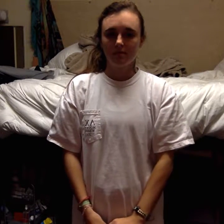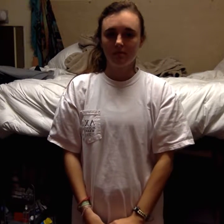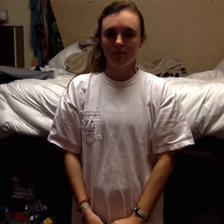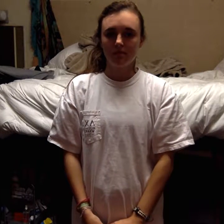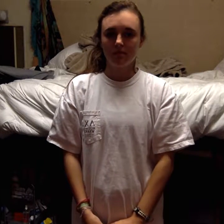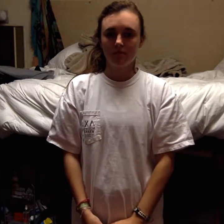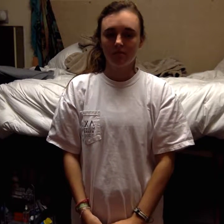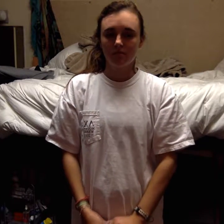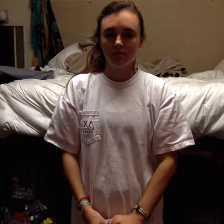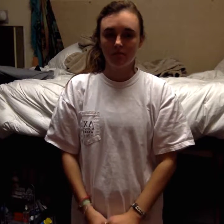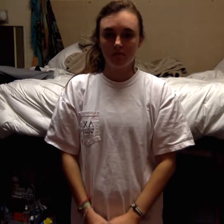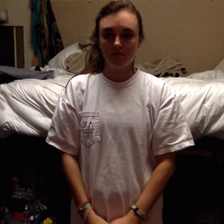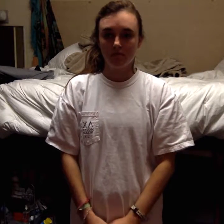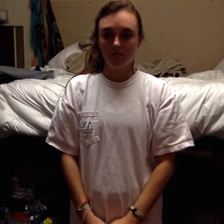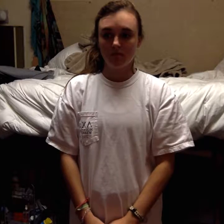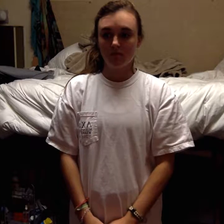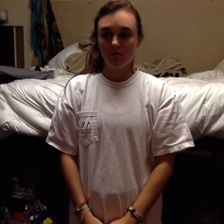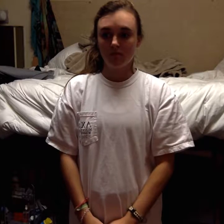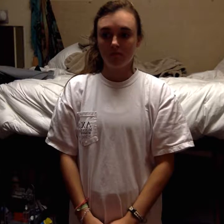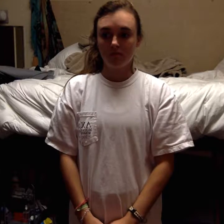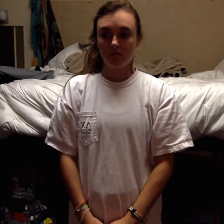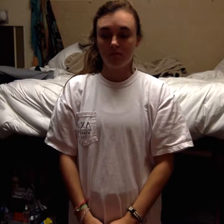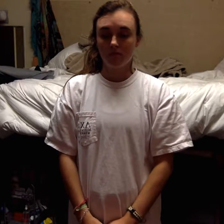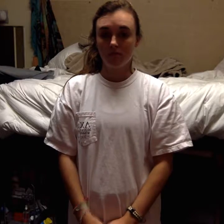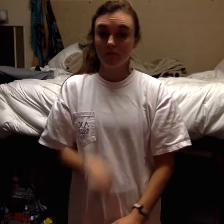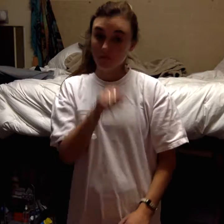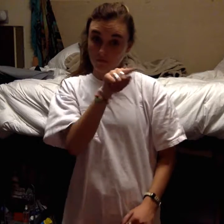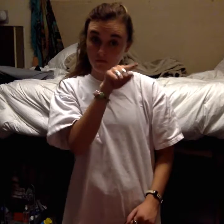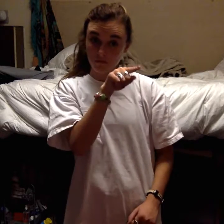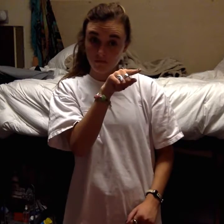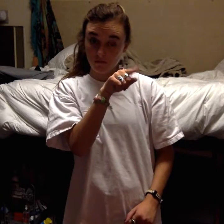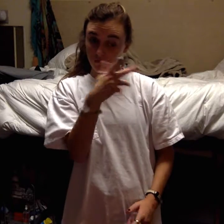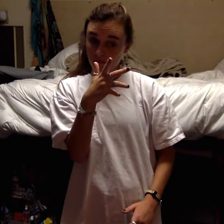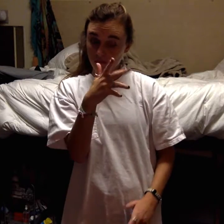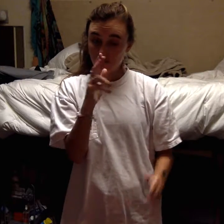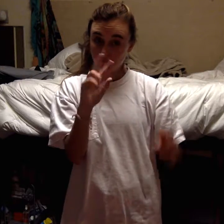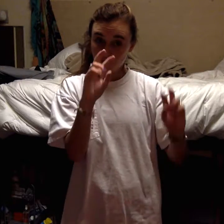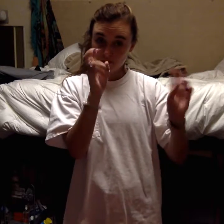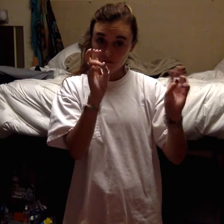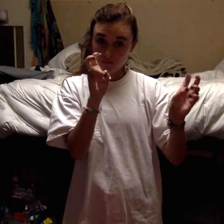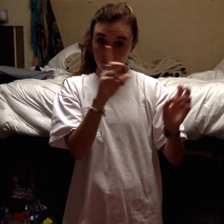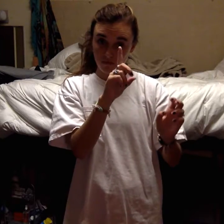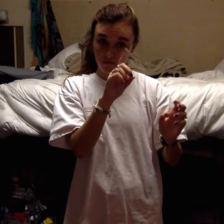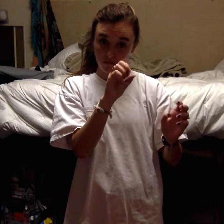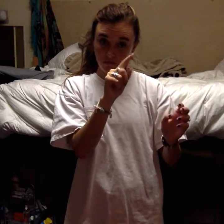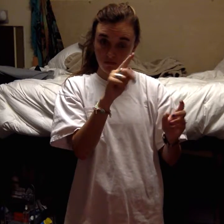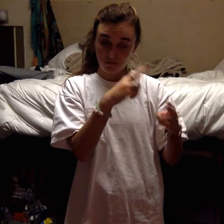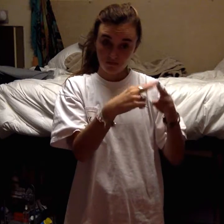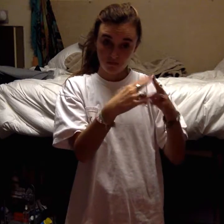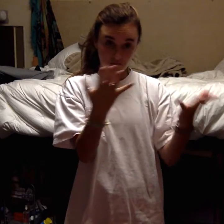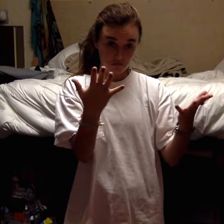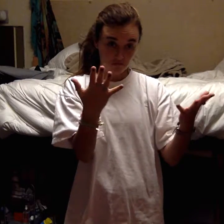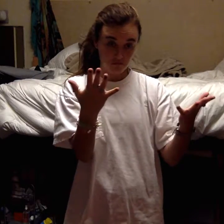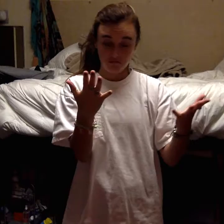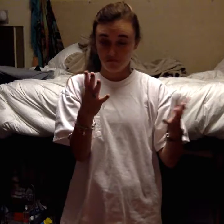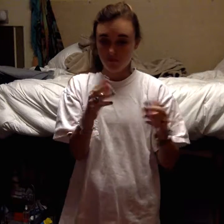All right, now what are we going to call that dot? The dot? Doesn't sound very professional. I said it a little while